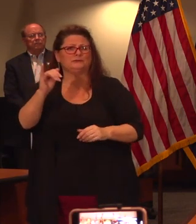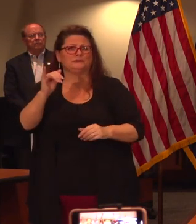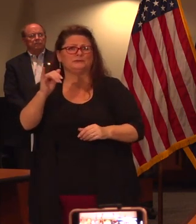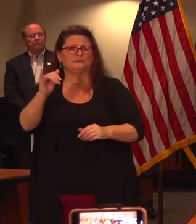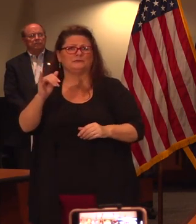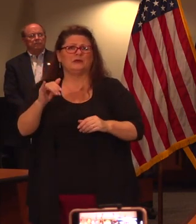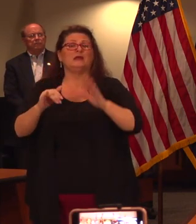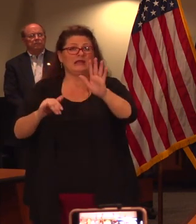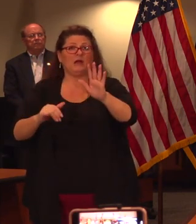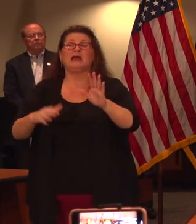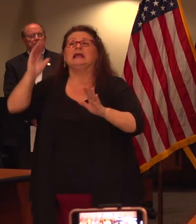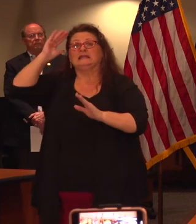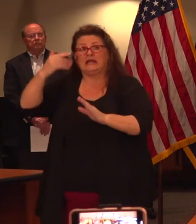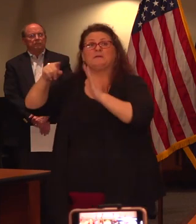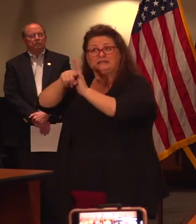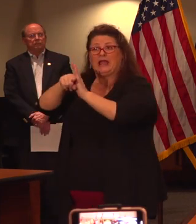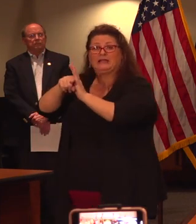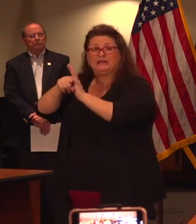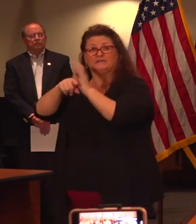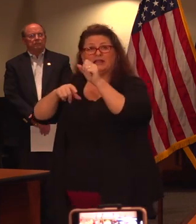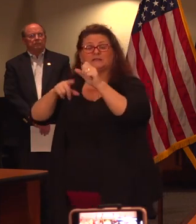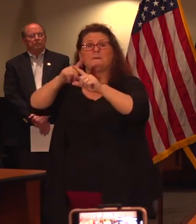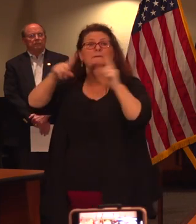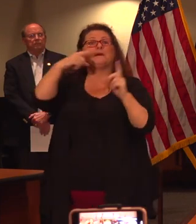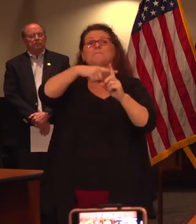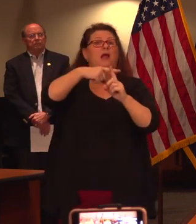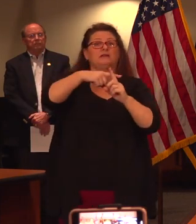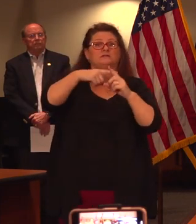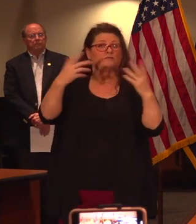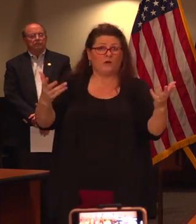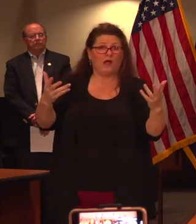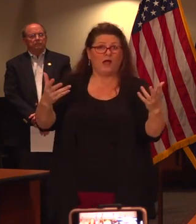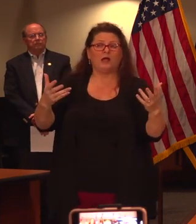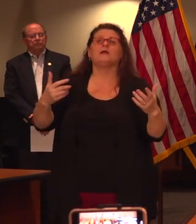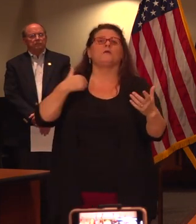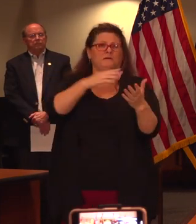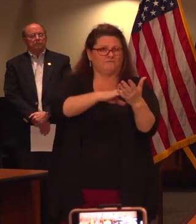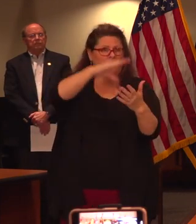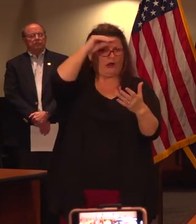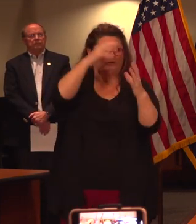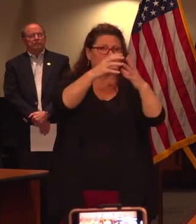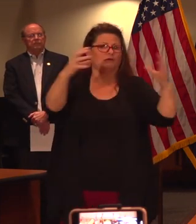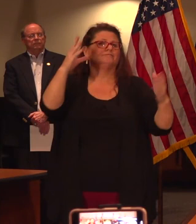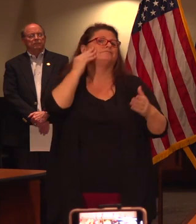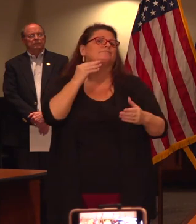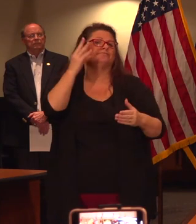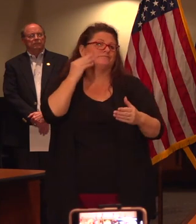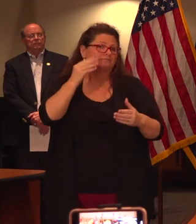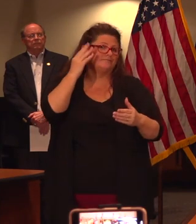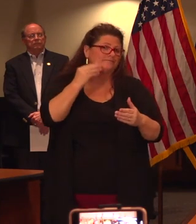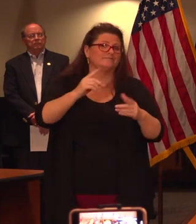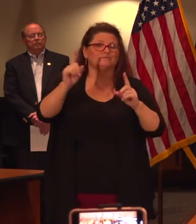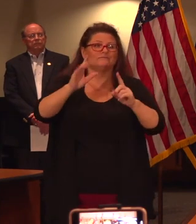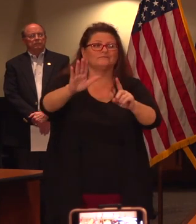lining in this, is the funds that we have coming in, the experience we've had in trying to accommodate the people of our state